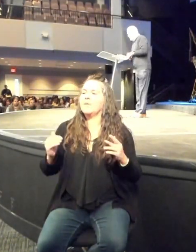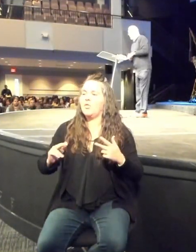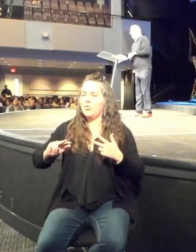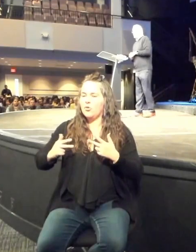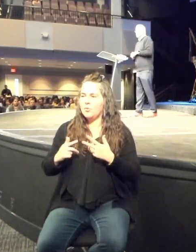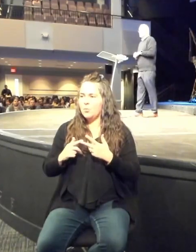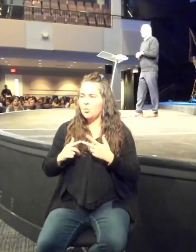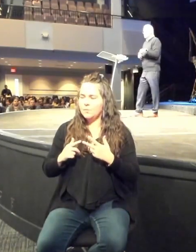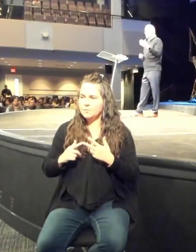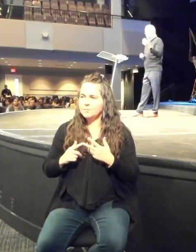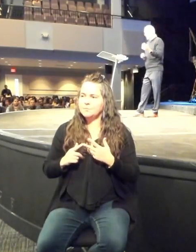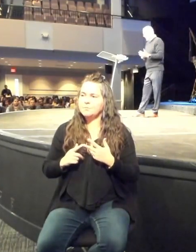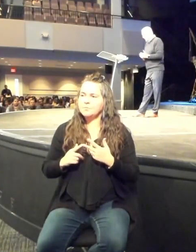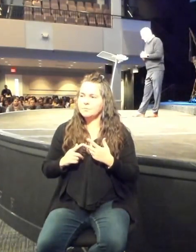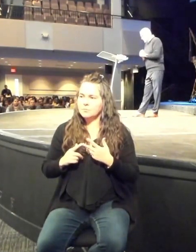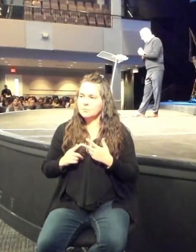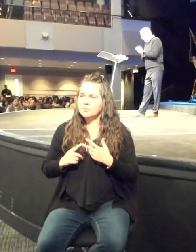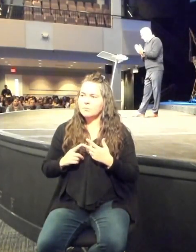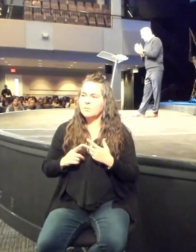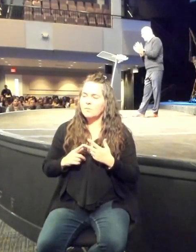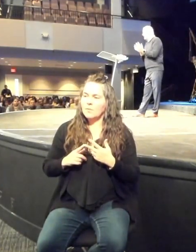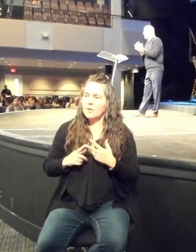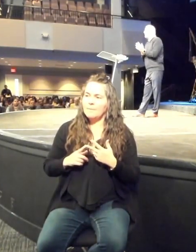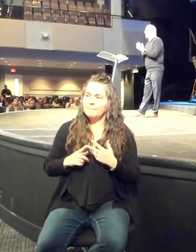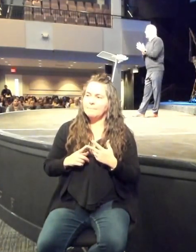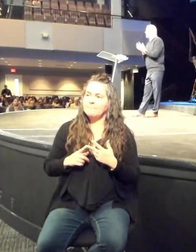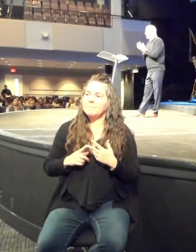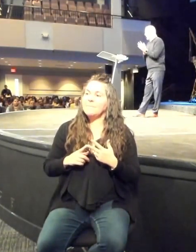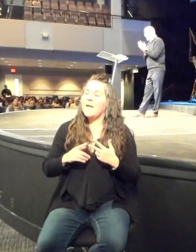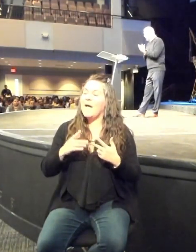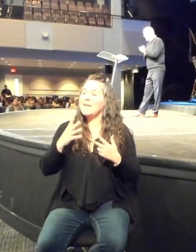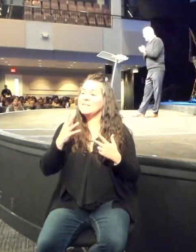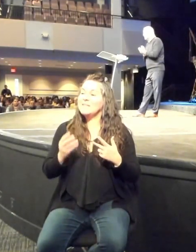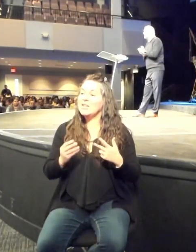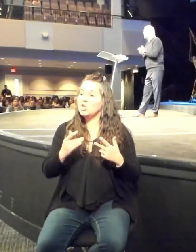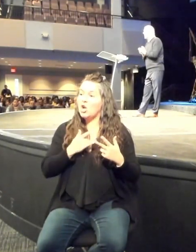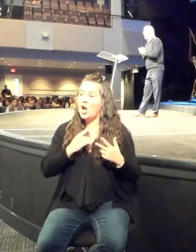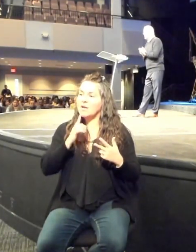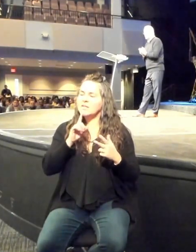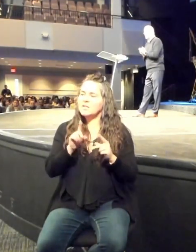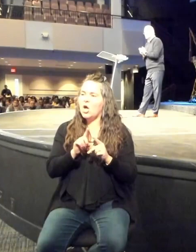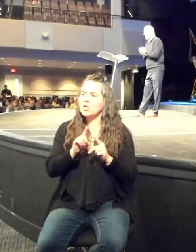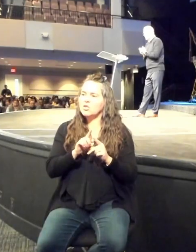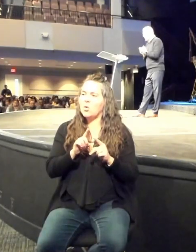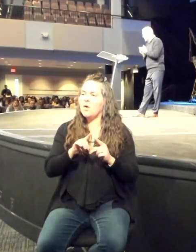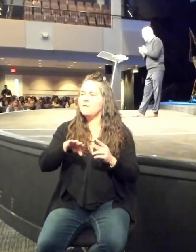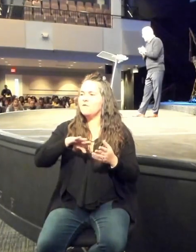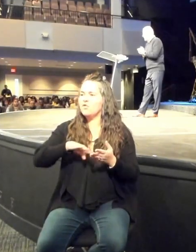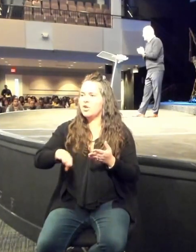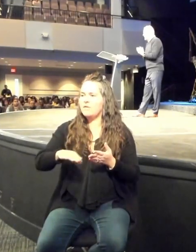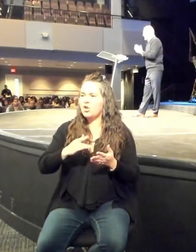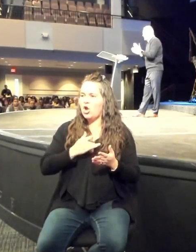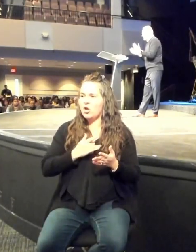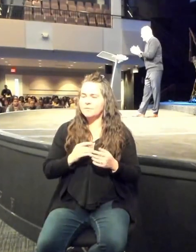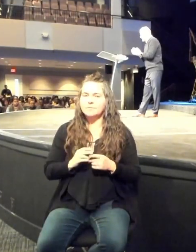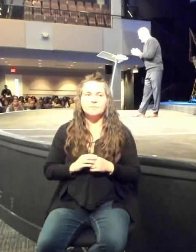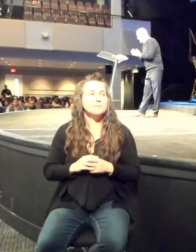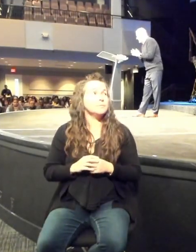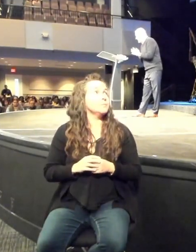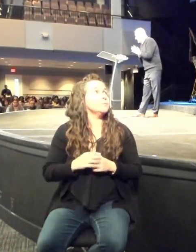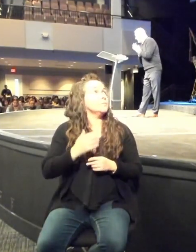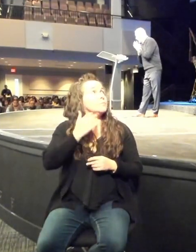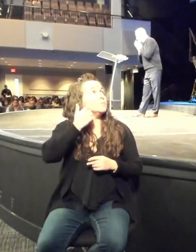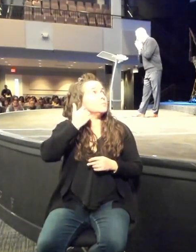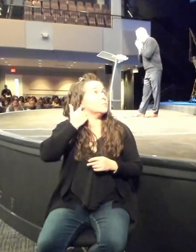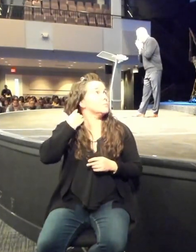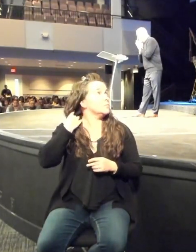Amen. A tender heart is a sensitive heart, but it's also a forgiven and a forgiving heart. I want to walk through this fairly quickly, so put your seatbelts on. We're going fast here, okay?